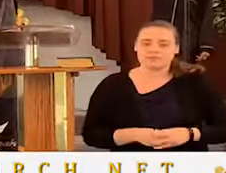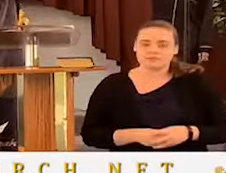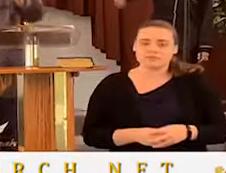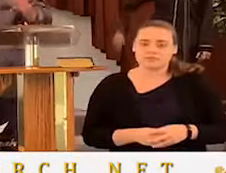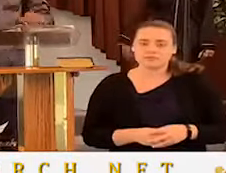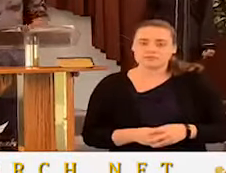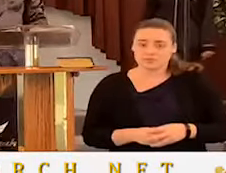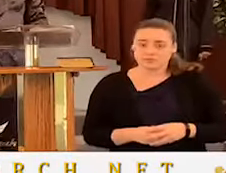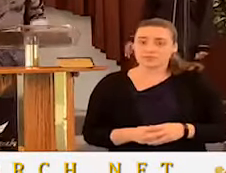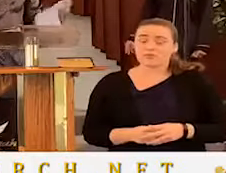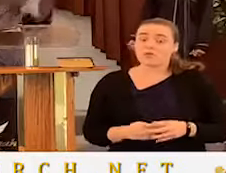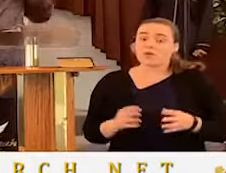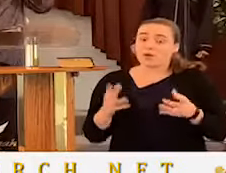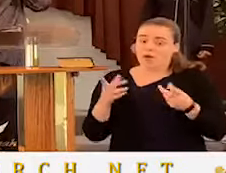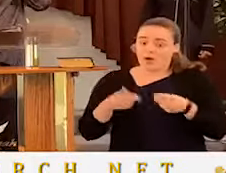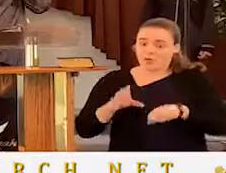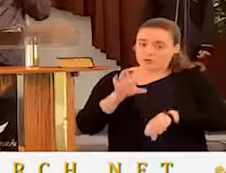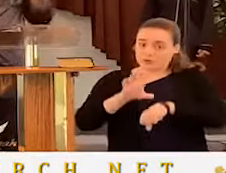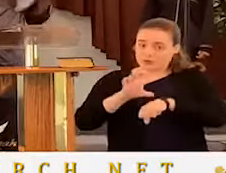When the church wakes up,